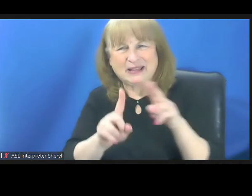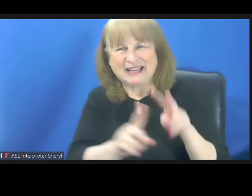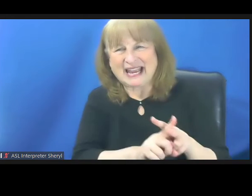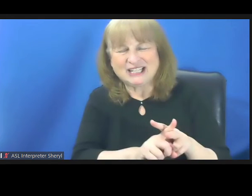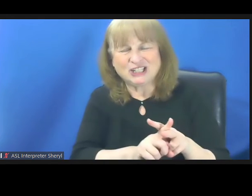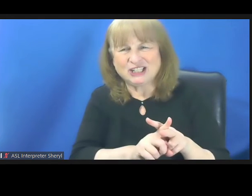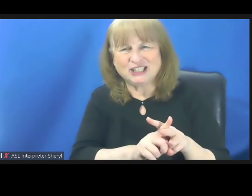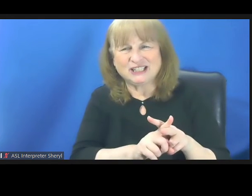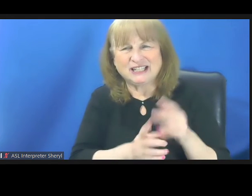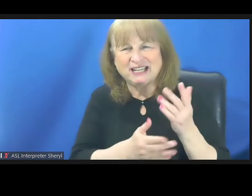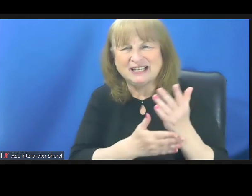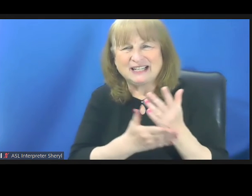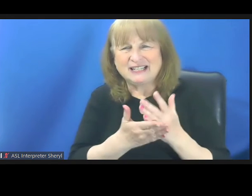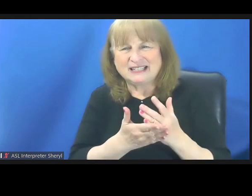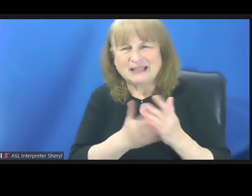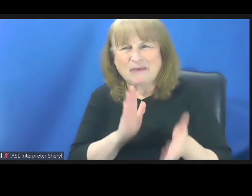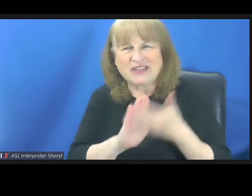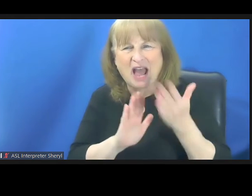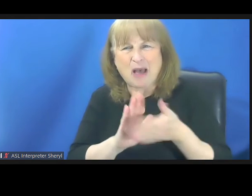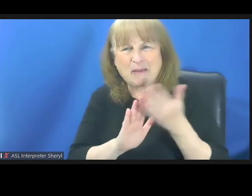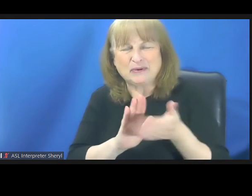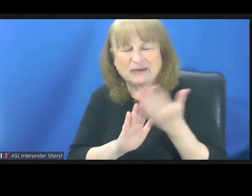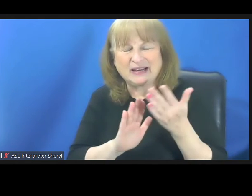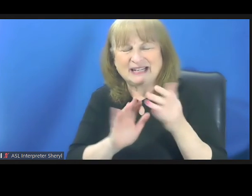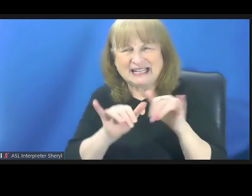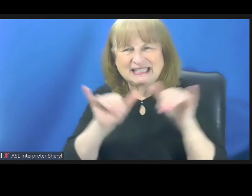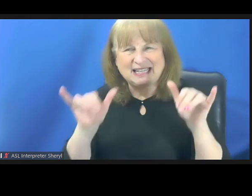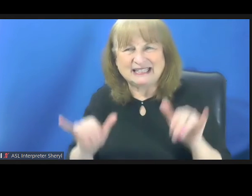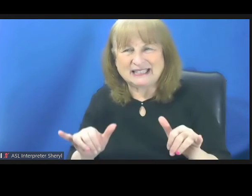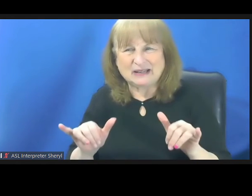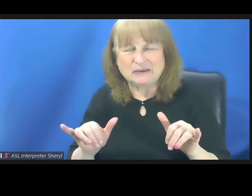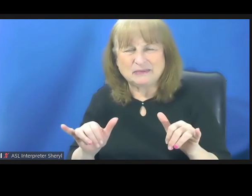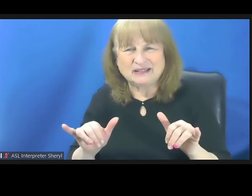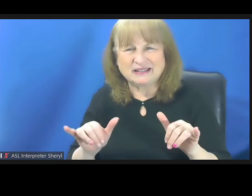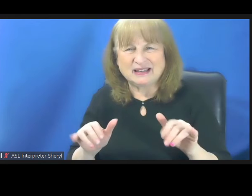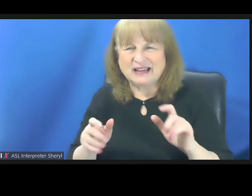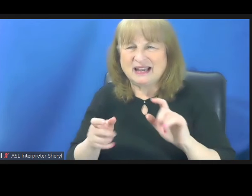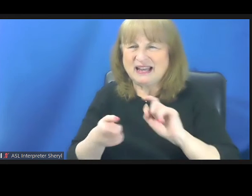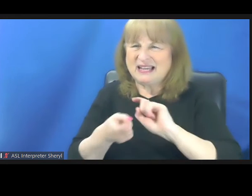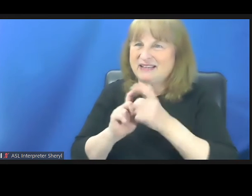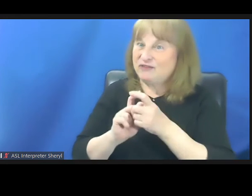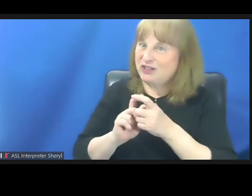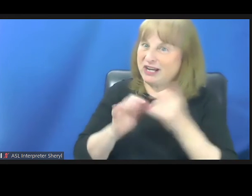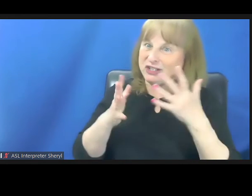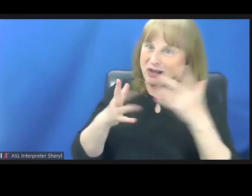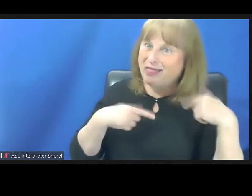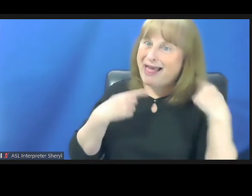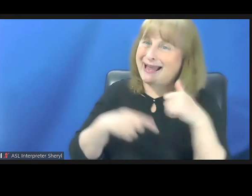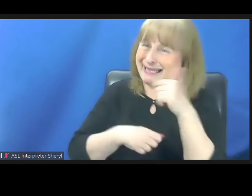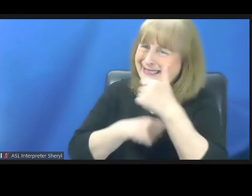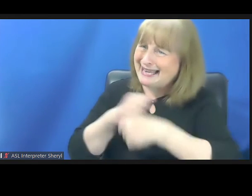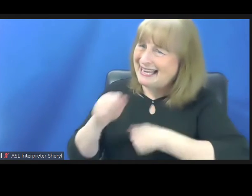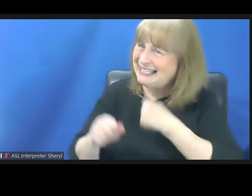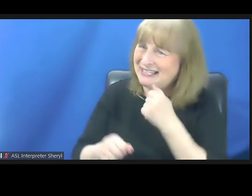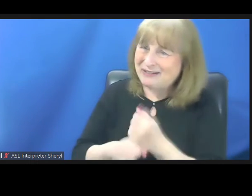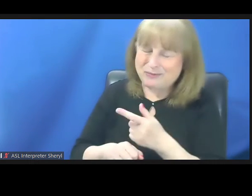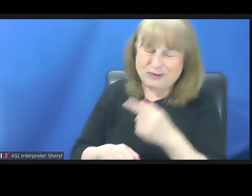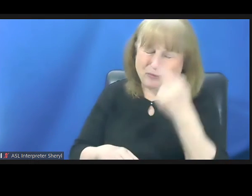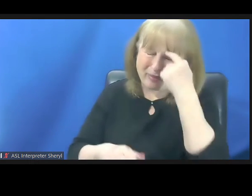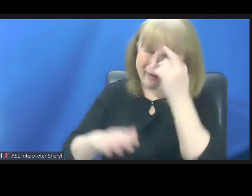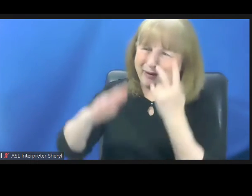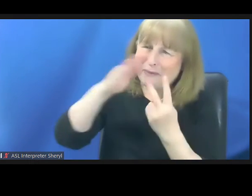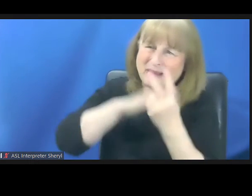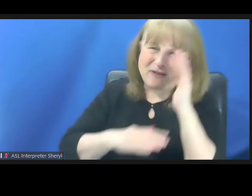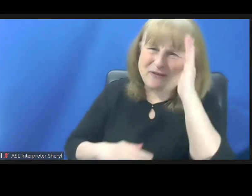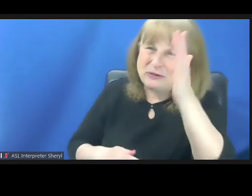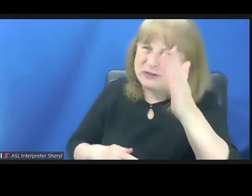the operating systems are changed in 10 years. So what you say about the future